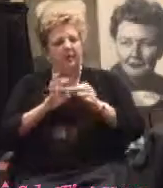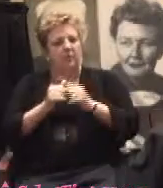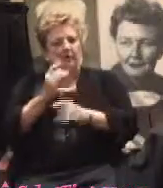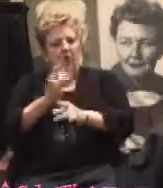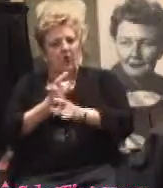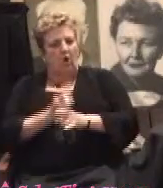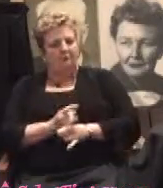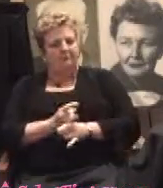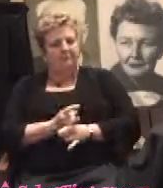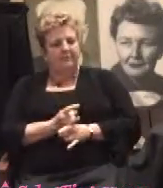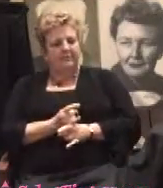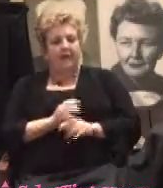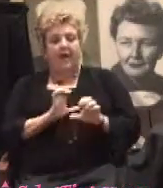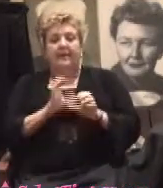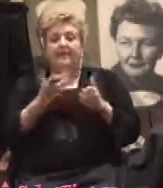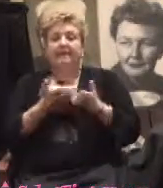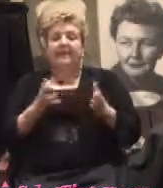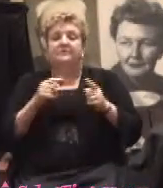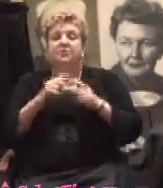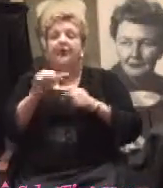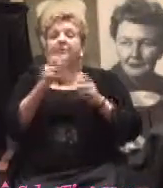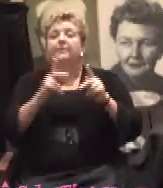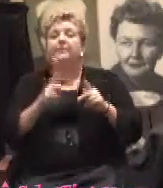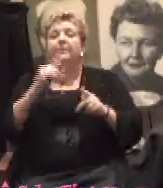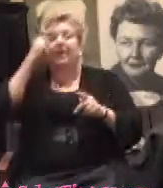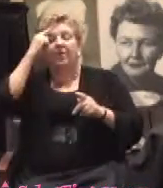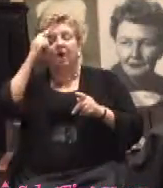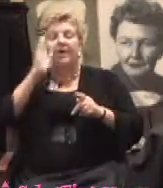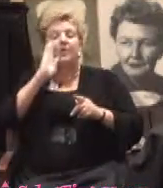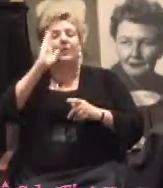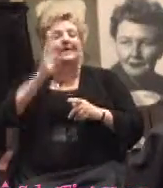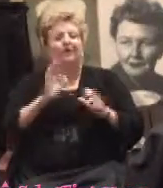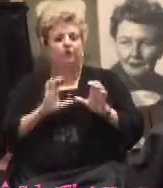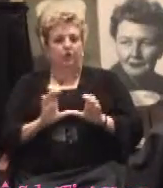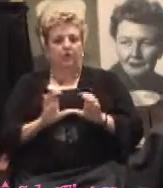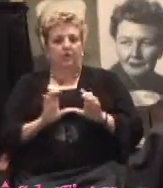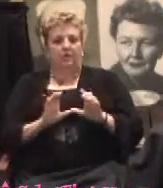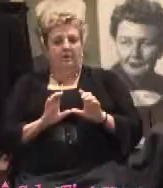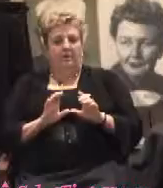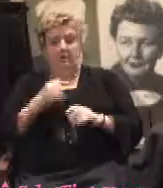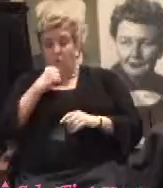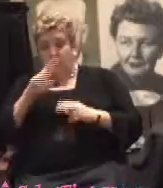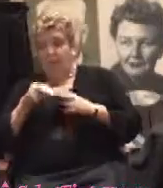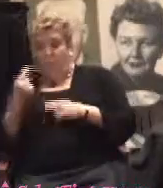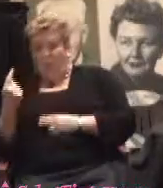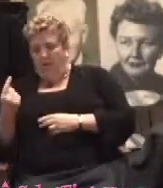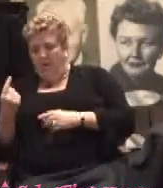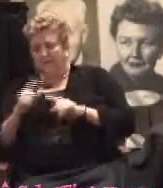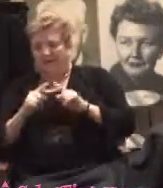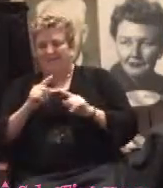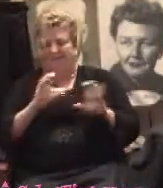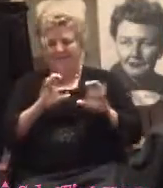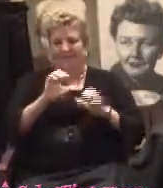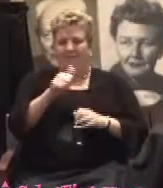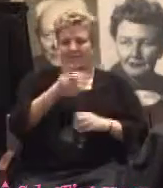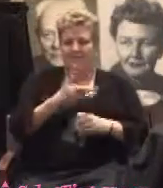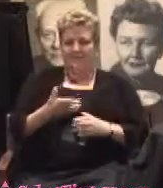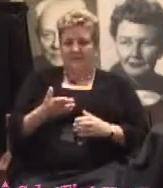I did things to other people that I never thought I'd ever do. I told you about one of them, but I did a lot of them. And I let things be done to me that I never thought I'd